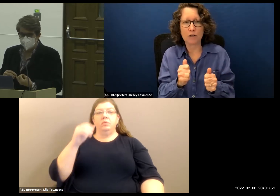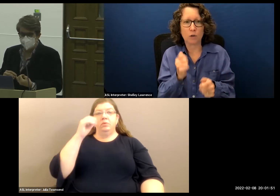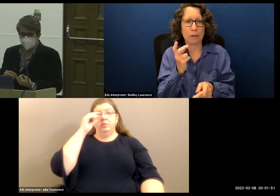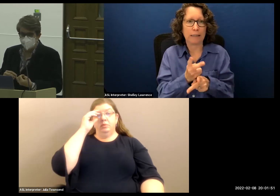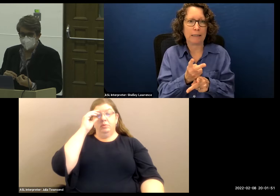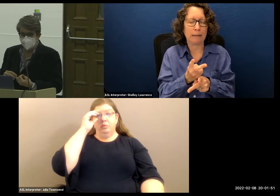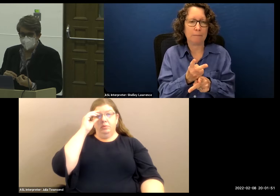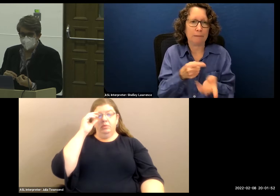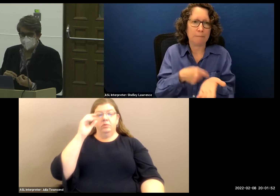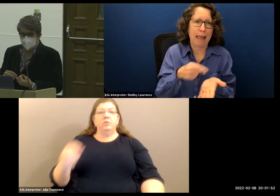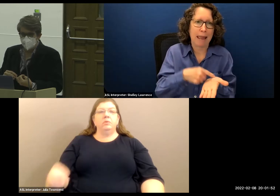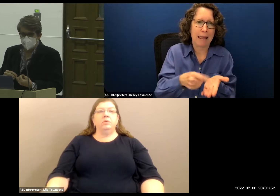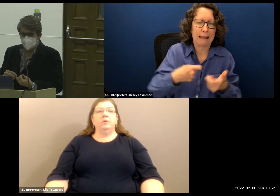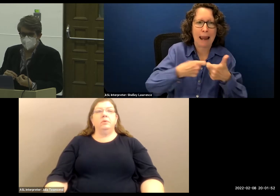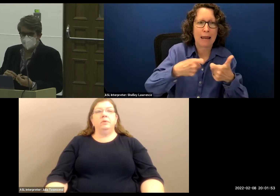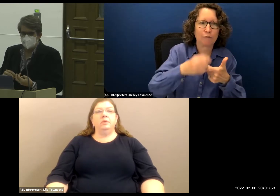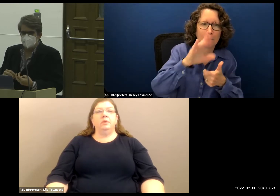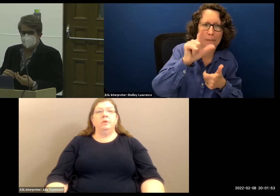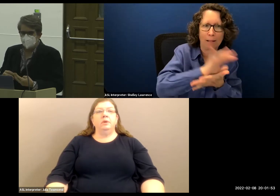lights on.